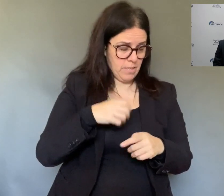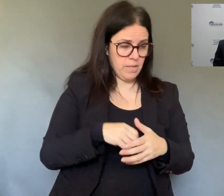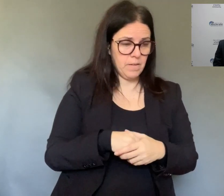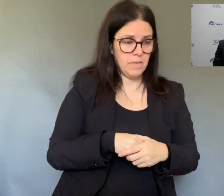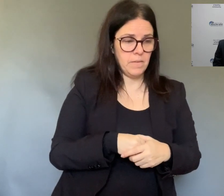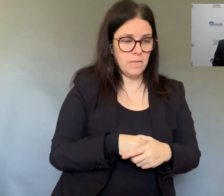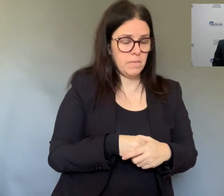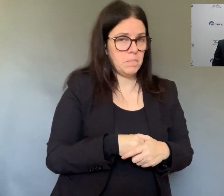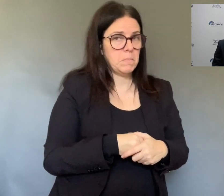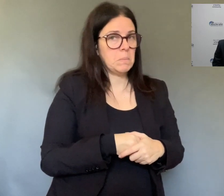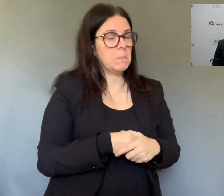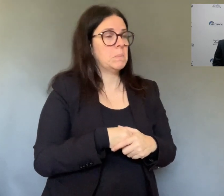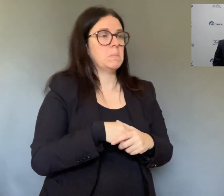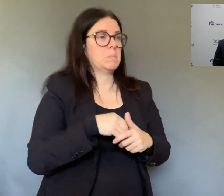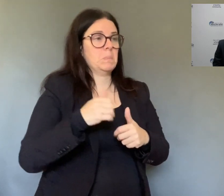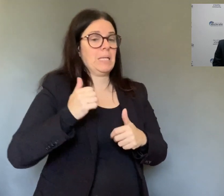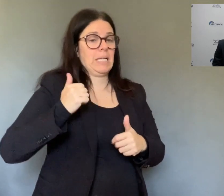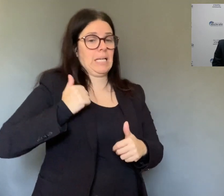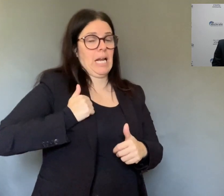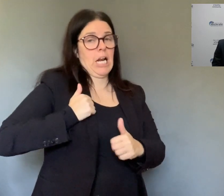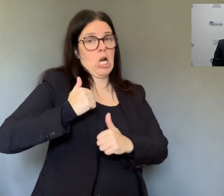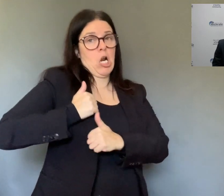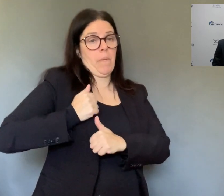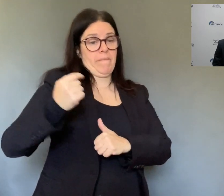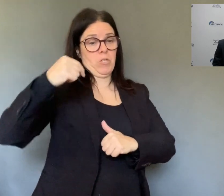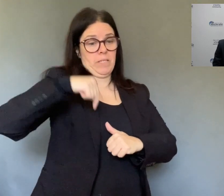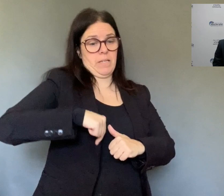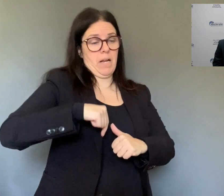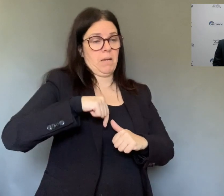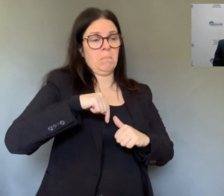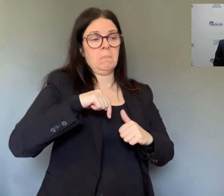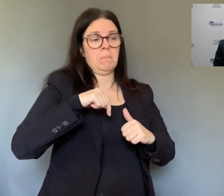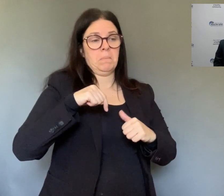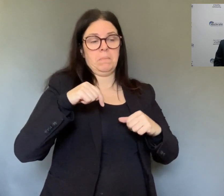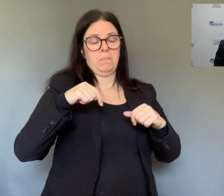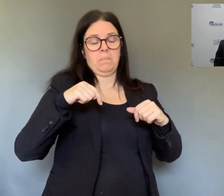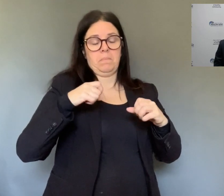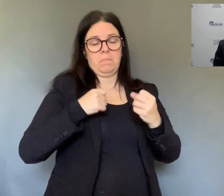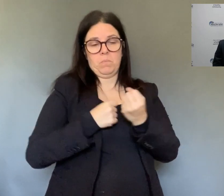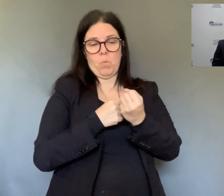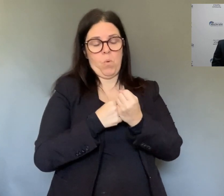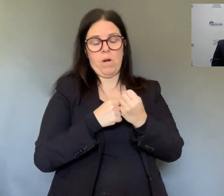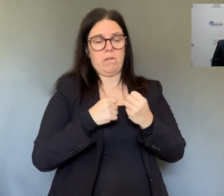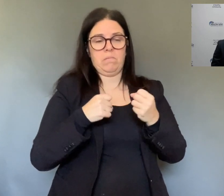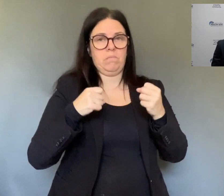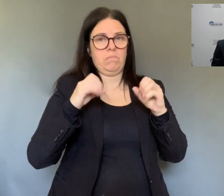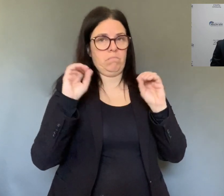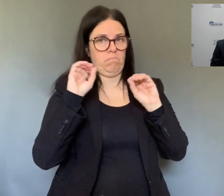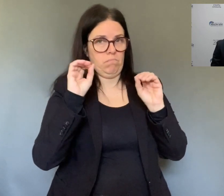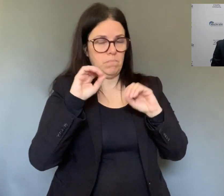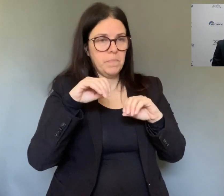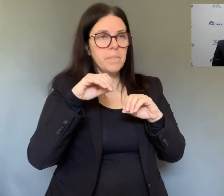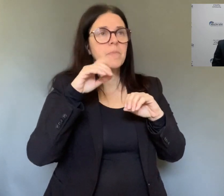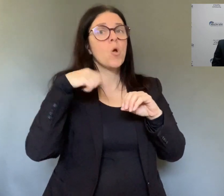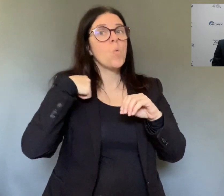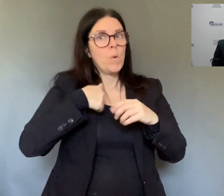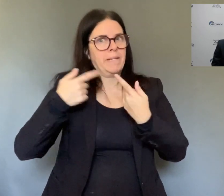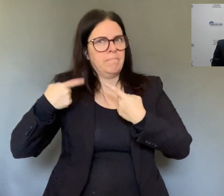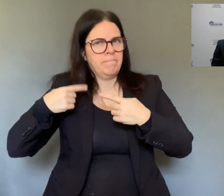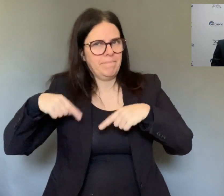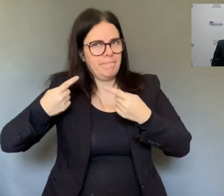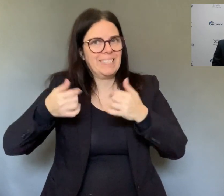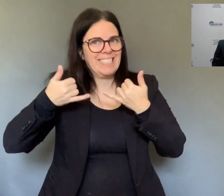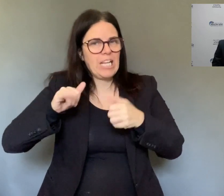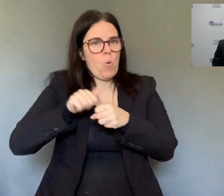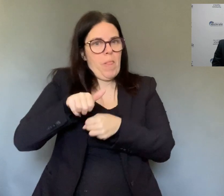Health Unit. We were in contact with our local regiment and had some preliminary conversation and some of the